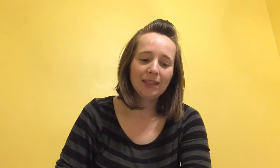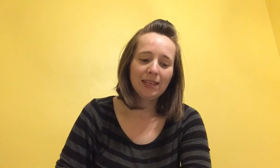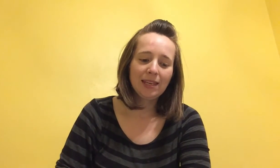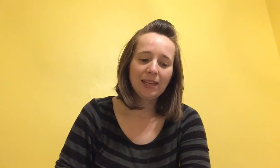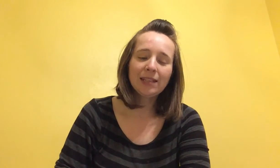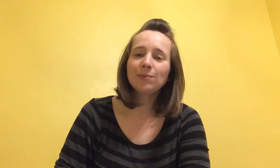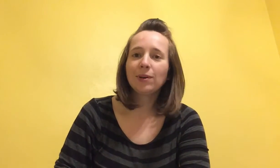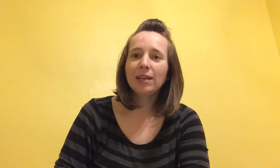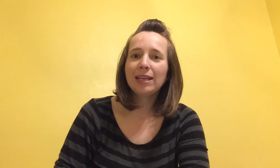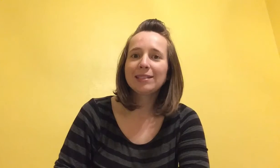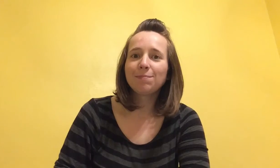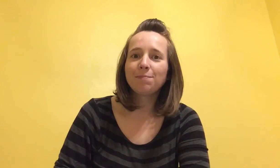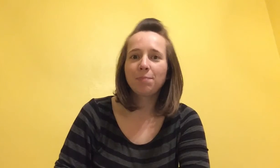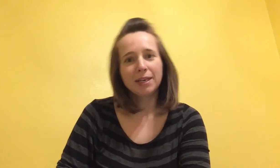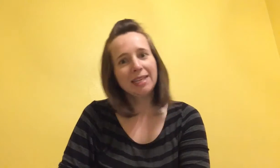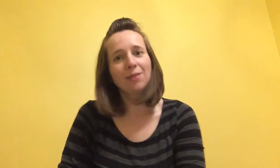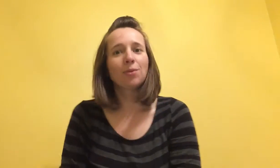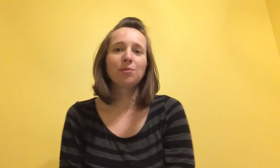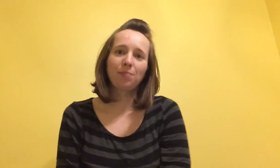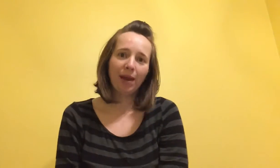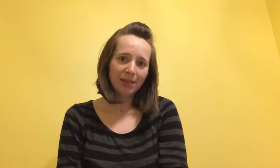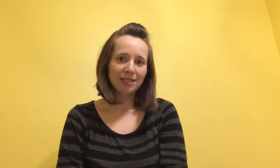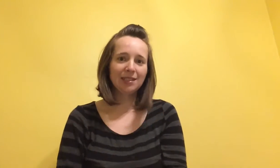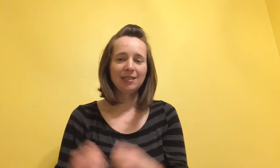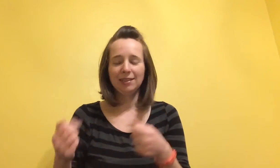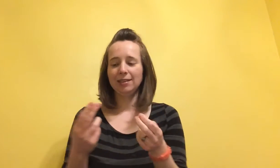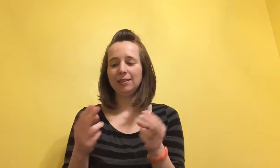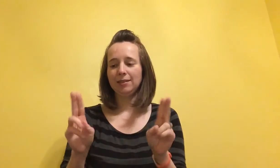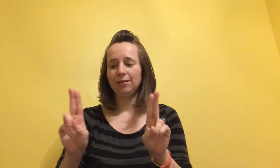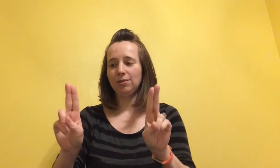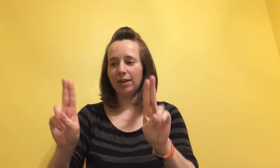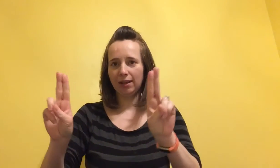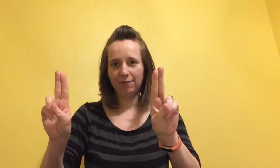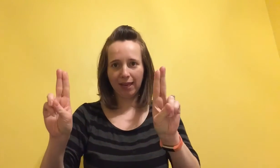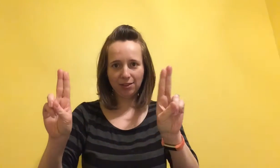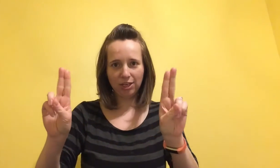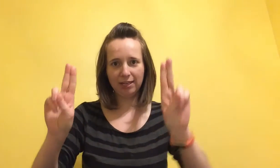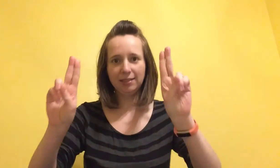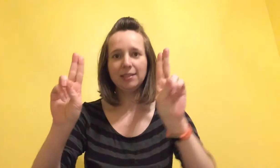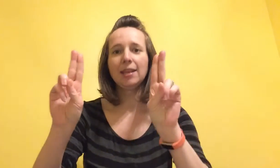The next one is bunny or rabbit. You're going to have H hands